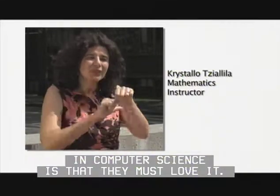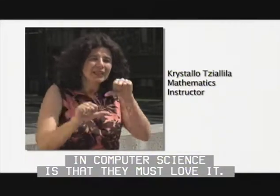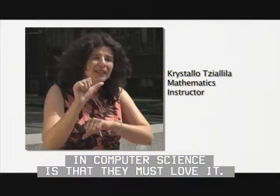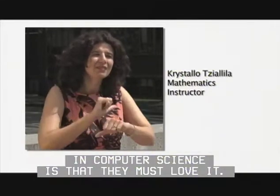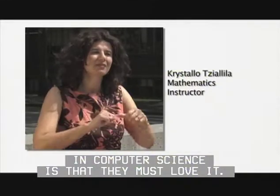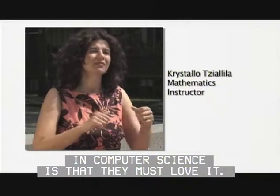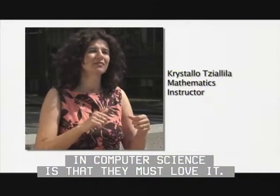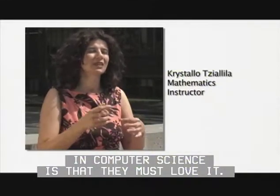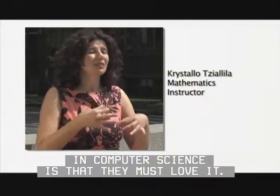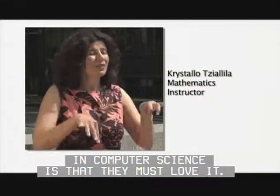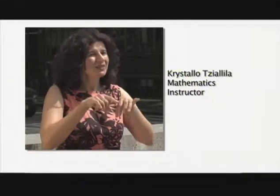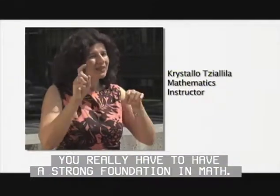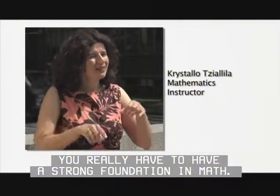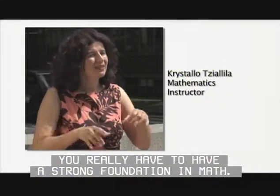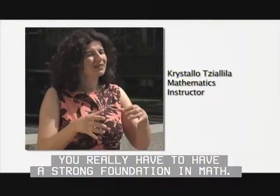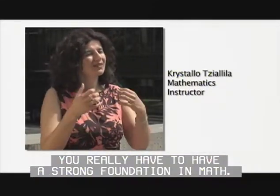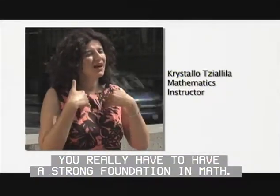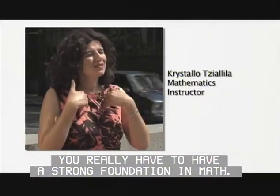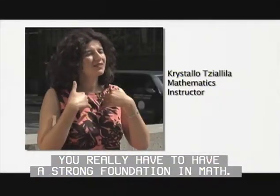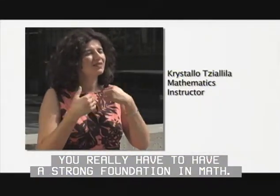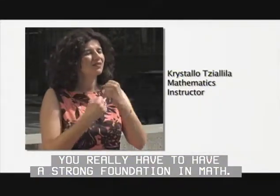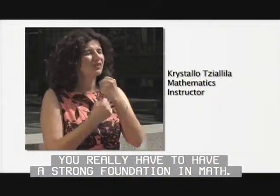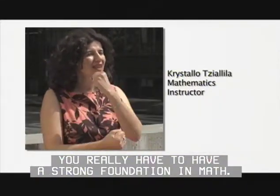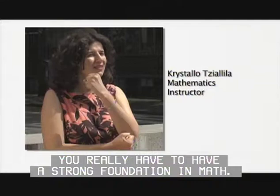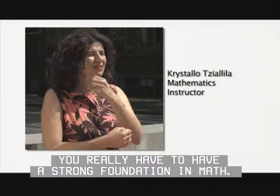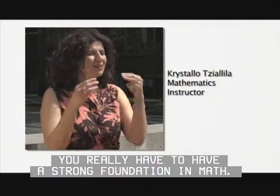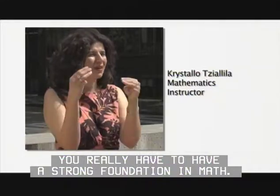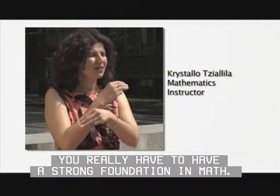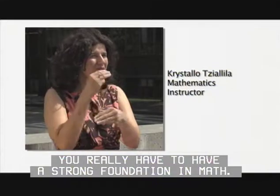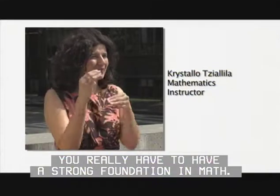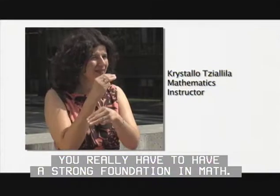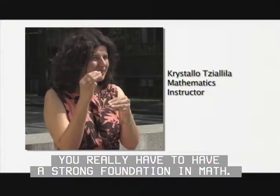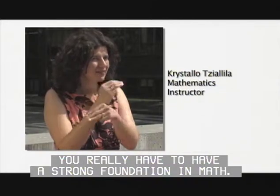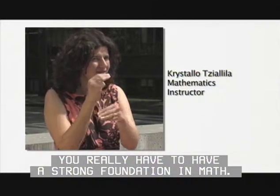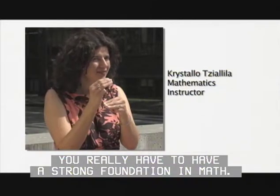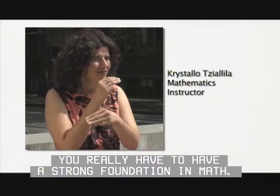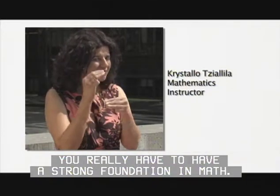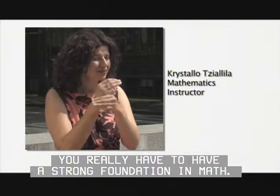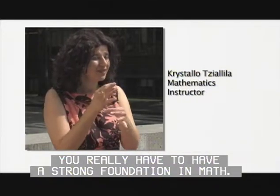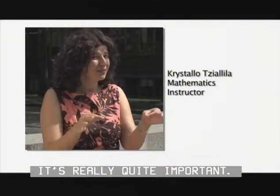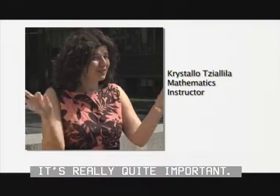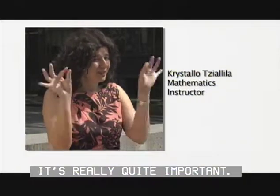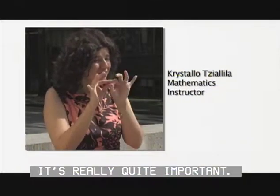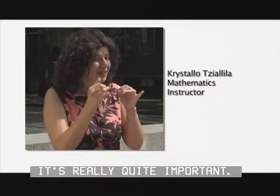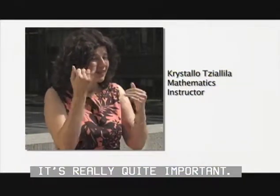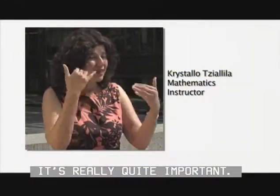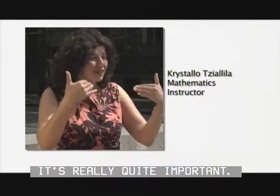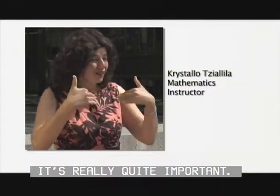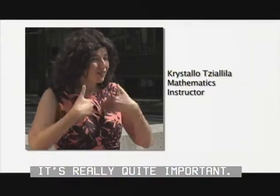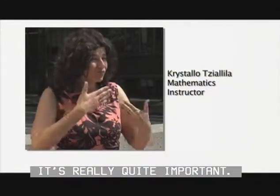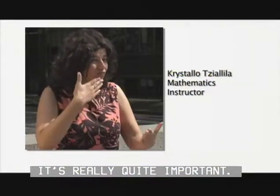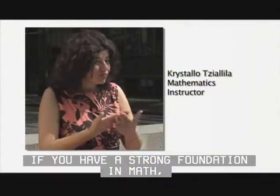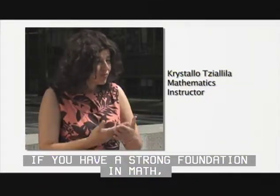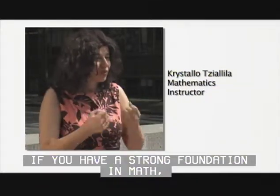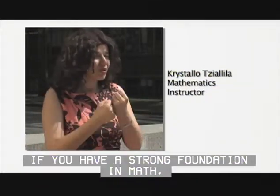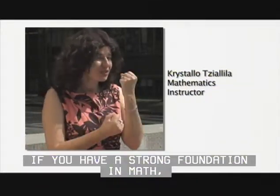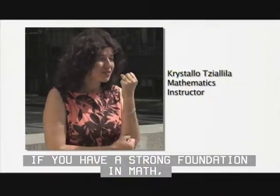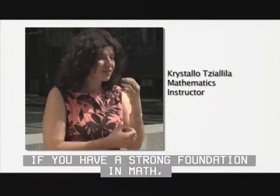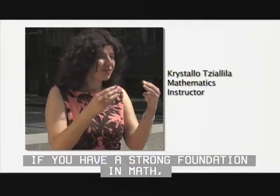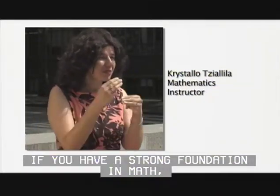that they must love it. You really have to have a strong foundation in math. It's really quite important. If you have a strong